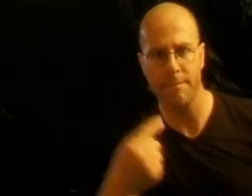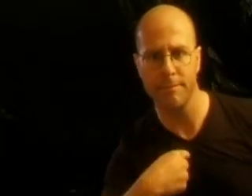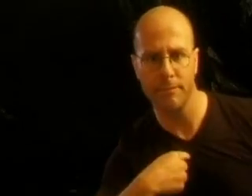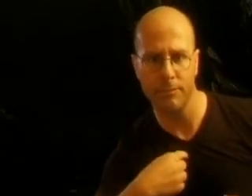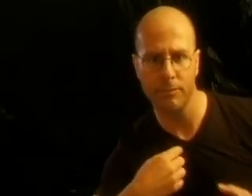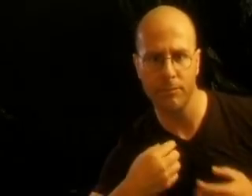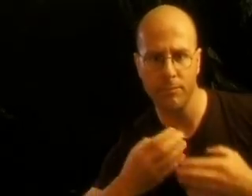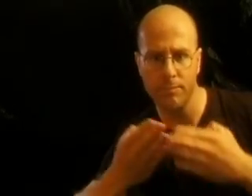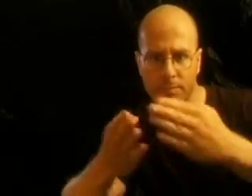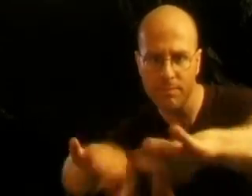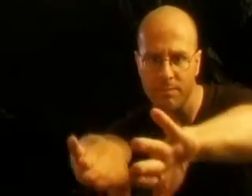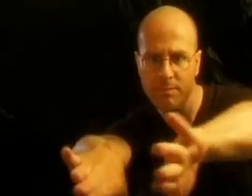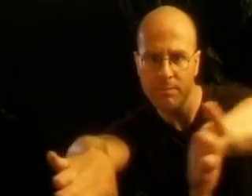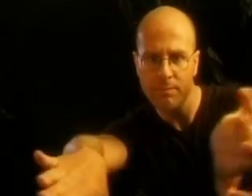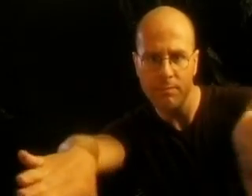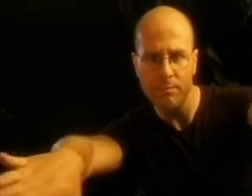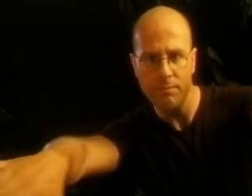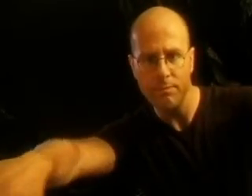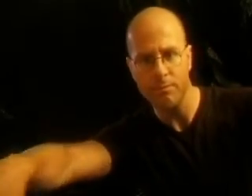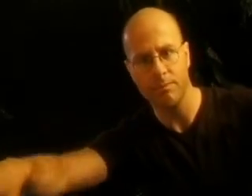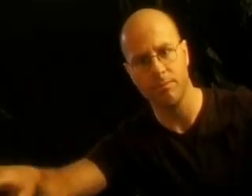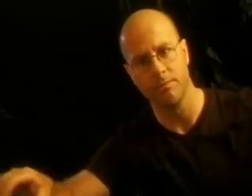found me and intervened.